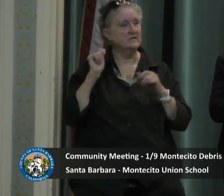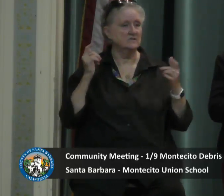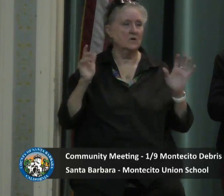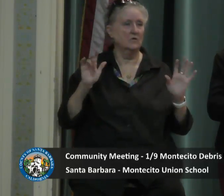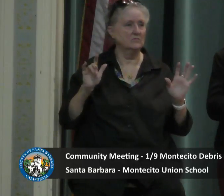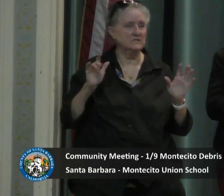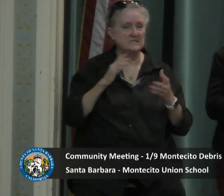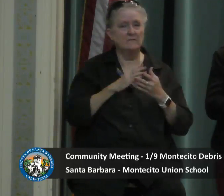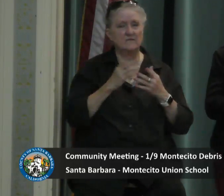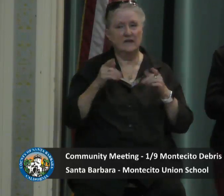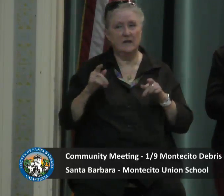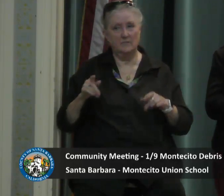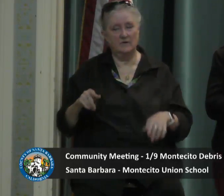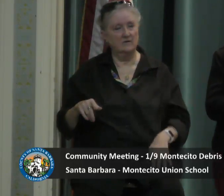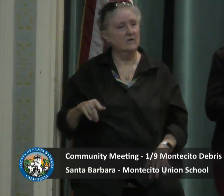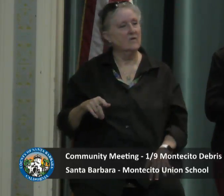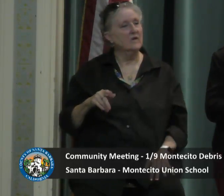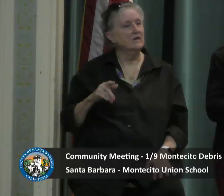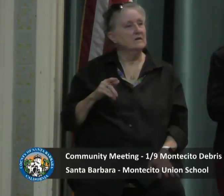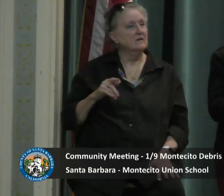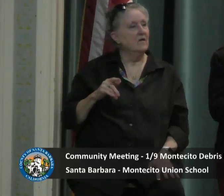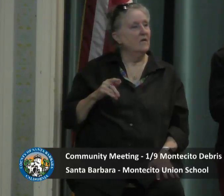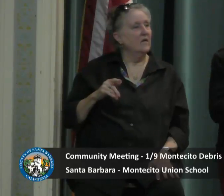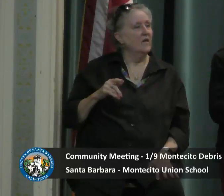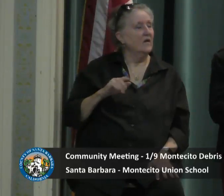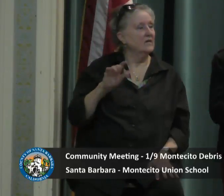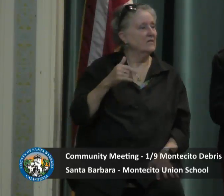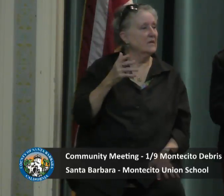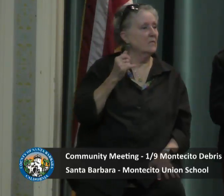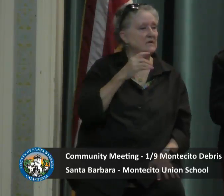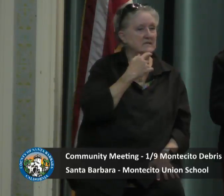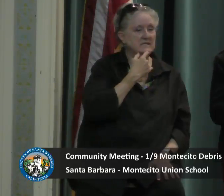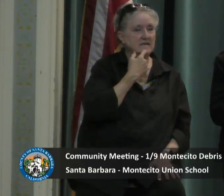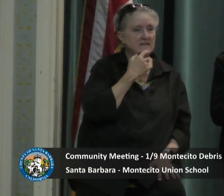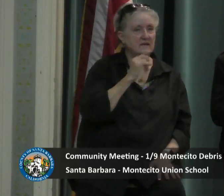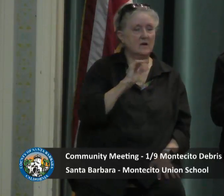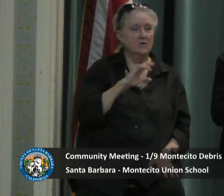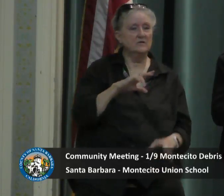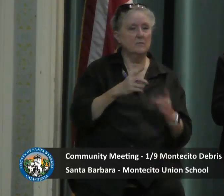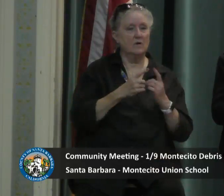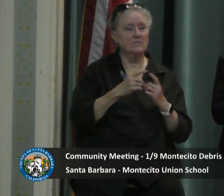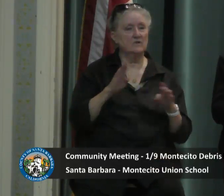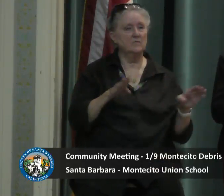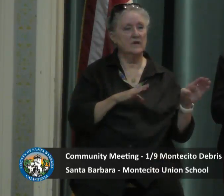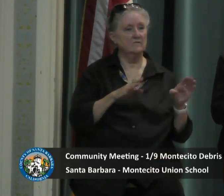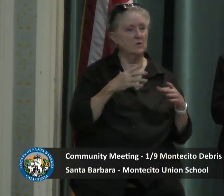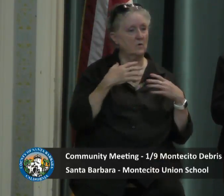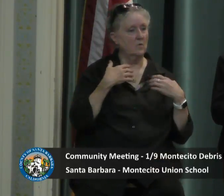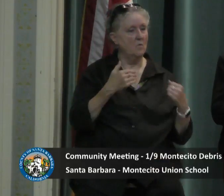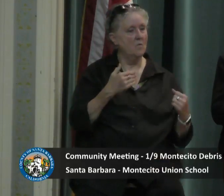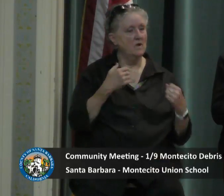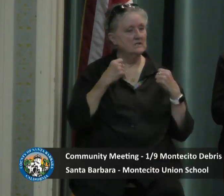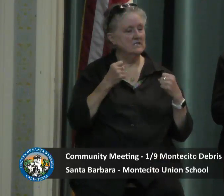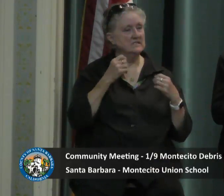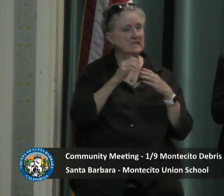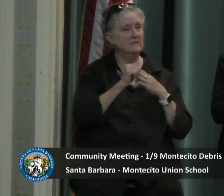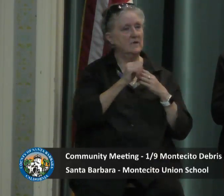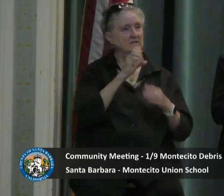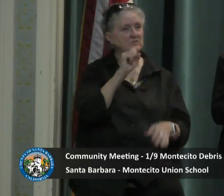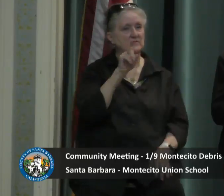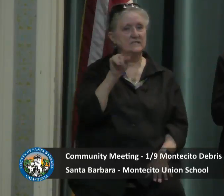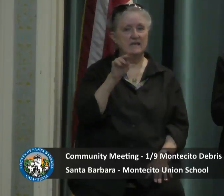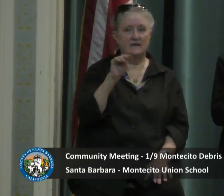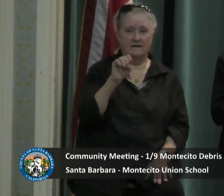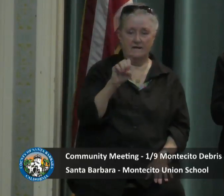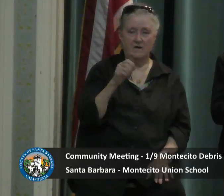So some of that did happen up front. The other thing that I wanted to mention is our Department of Behavioral Wellness, especially led by Suzanne Grimacy, has